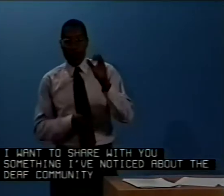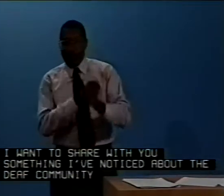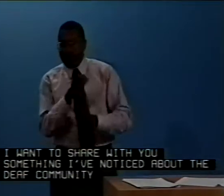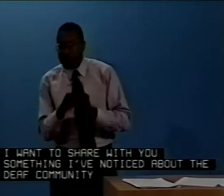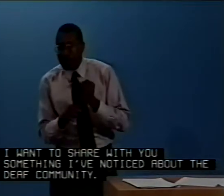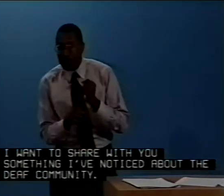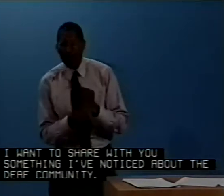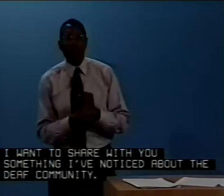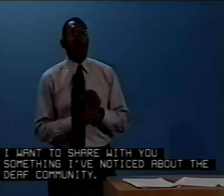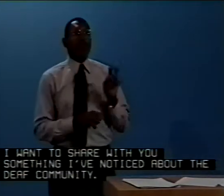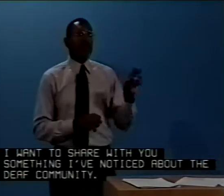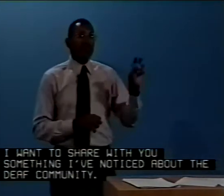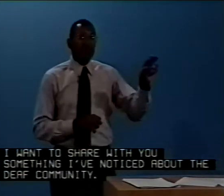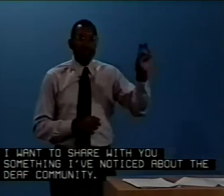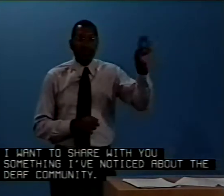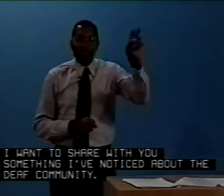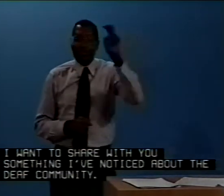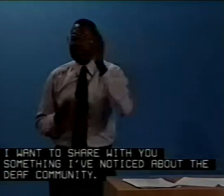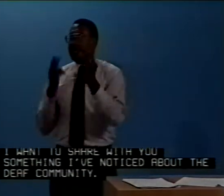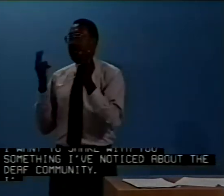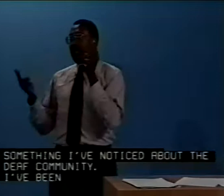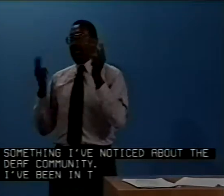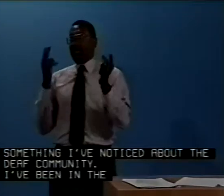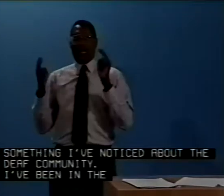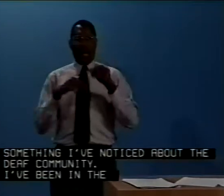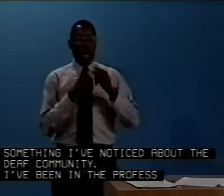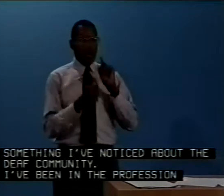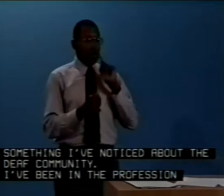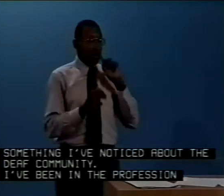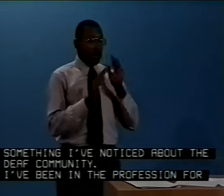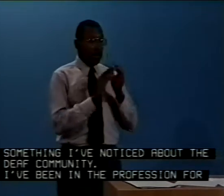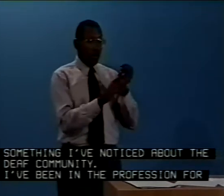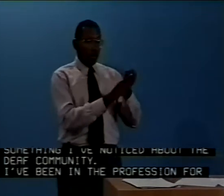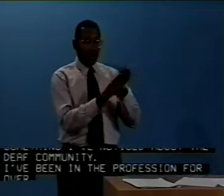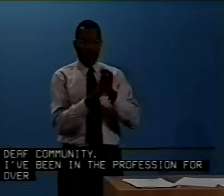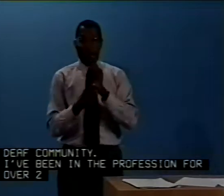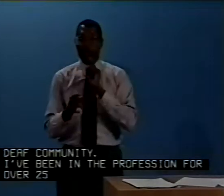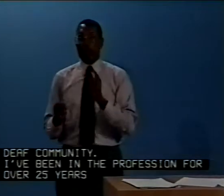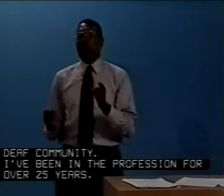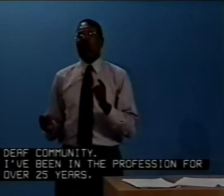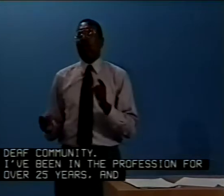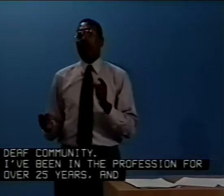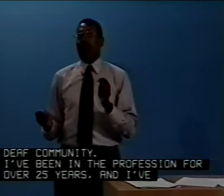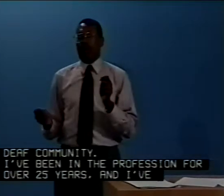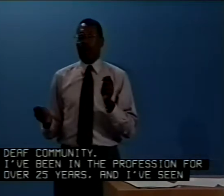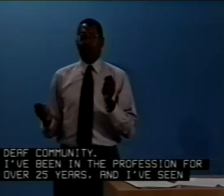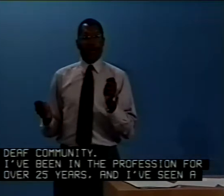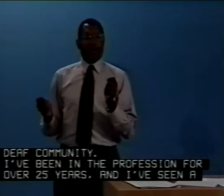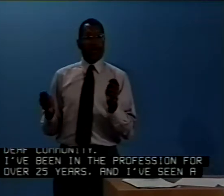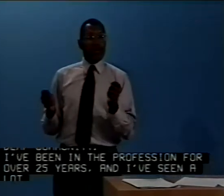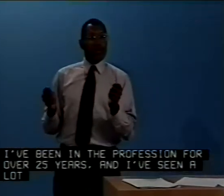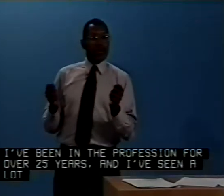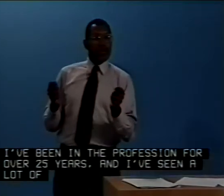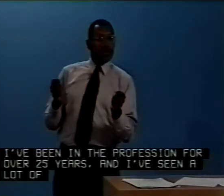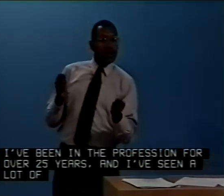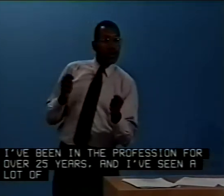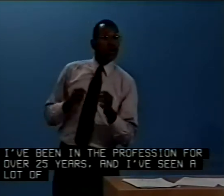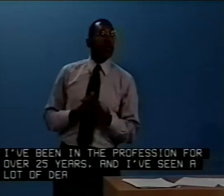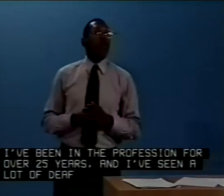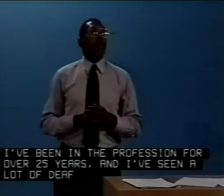I've been in the profession for over 25 years. I've seen a lot of deaf communities throughout the United States, and I've seen